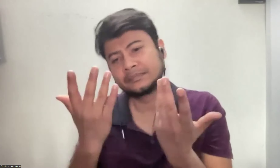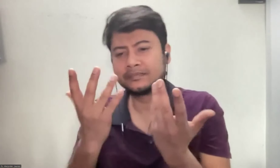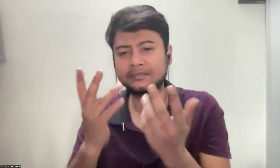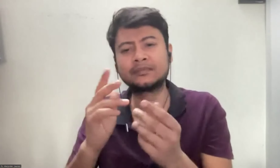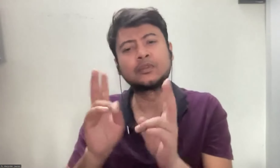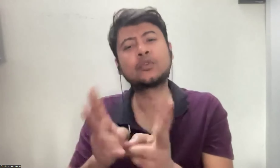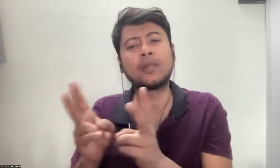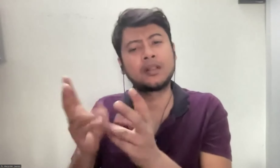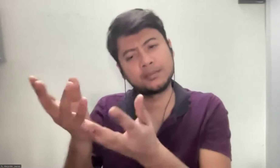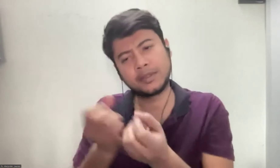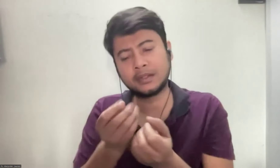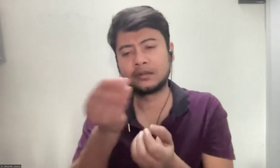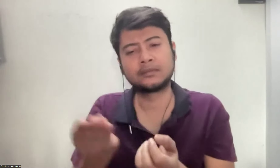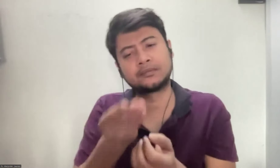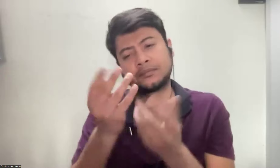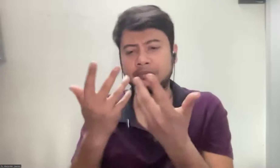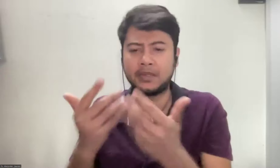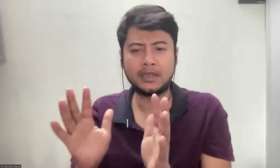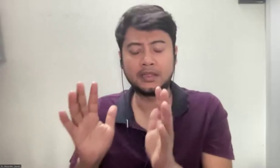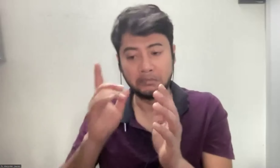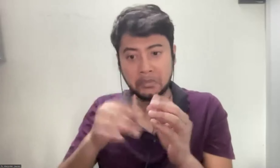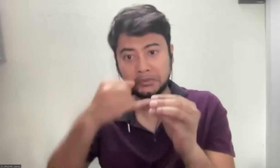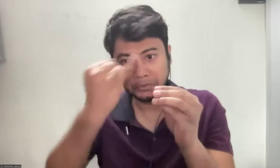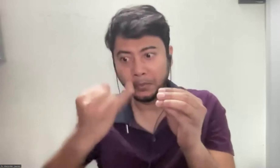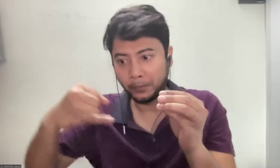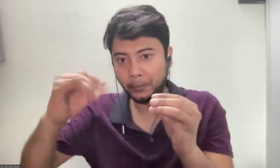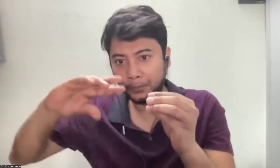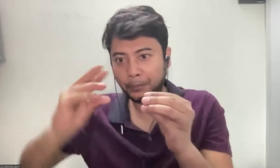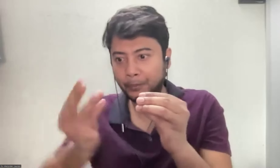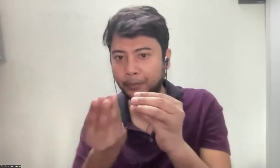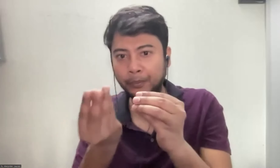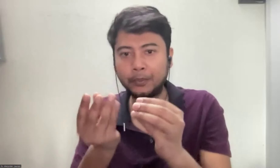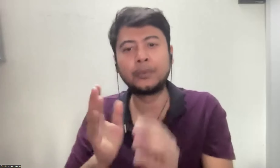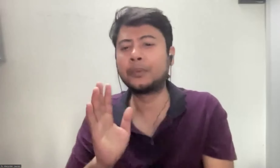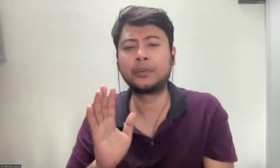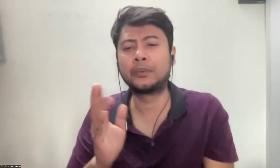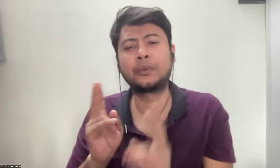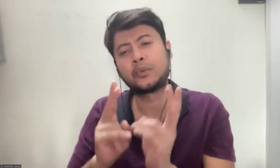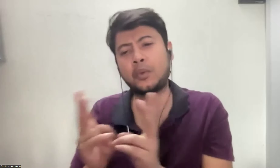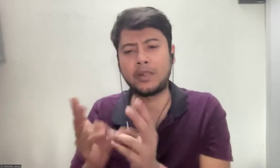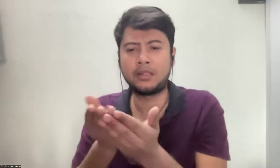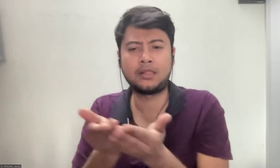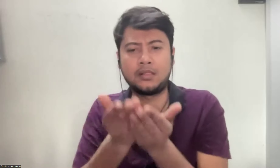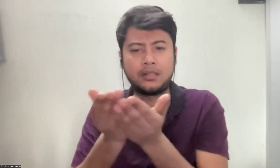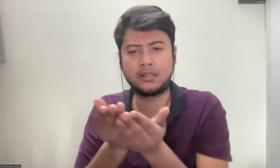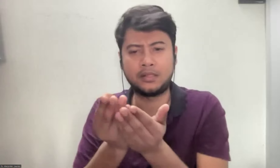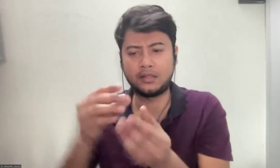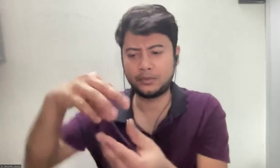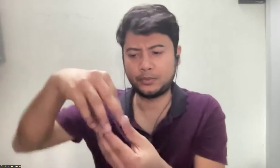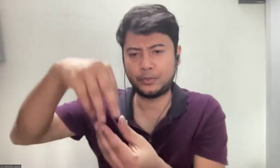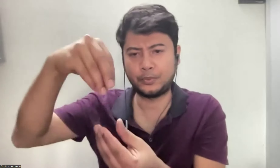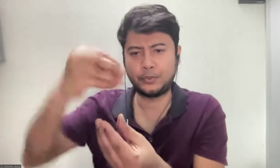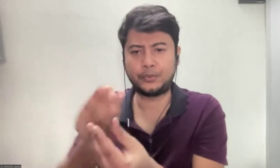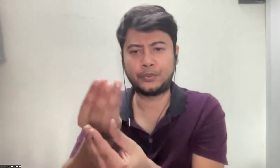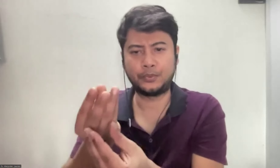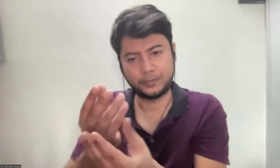contains water. That should buy you buy exactly how it is. A small one. It won't be very expensive. But you can think of buying it,